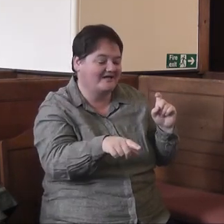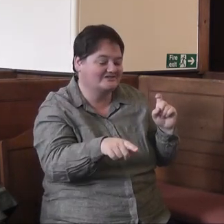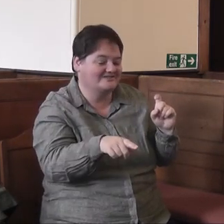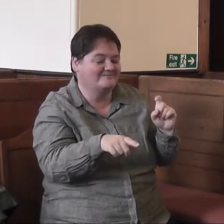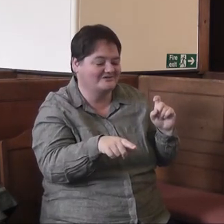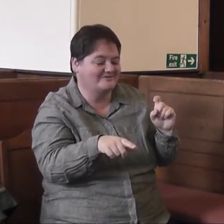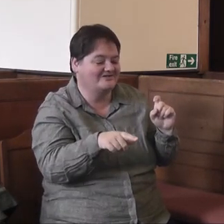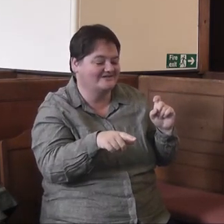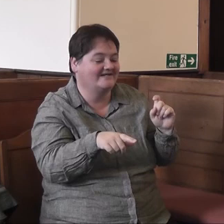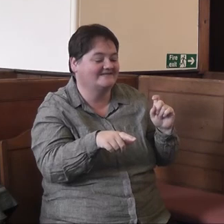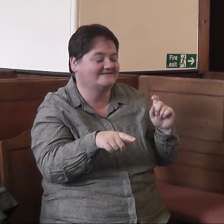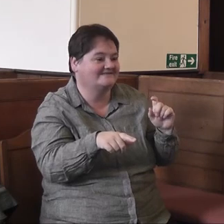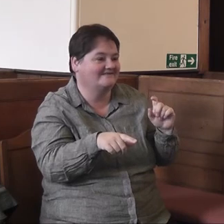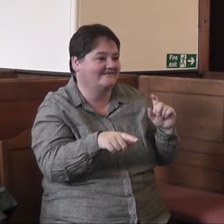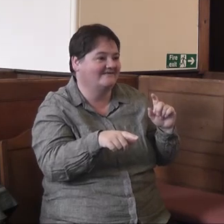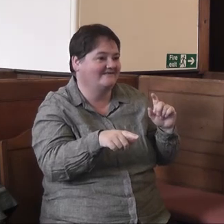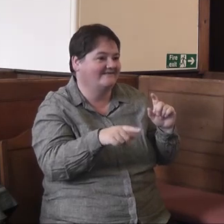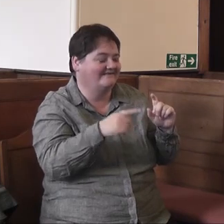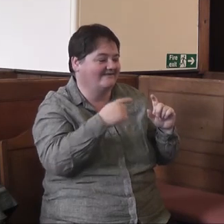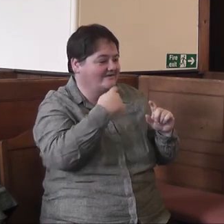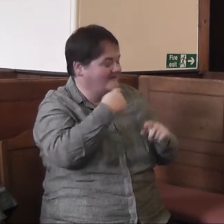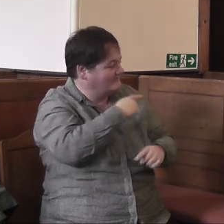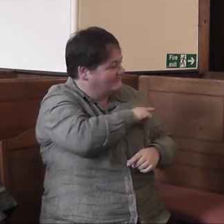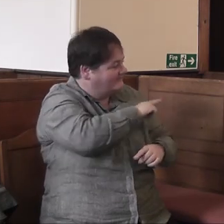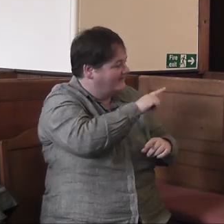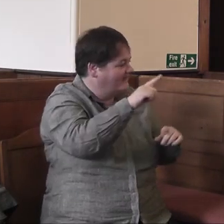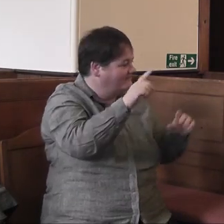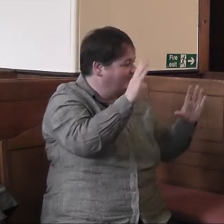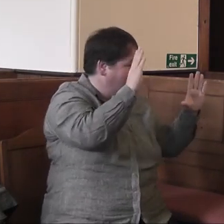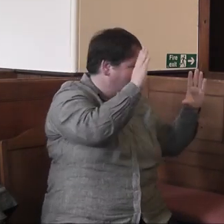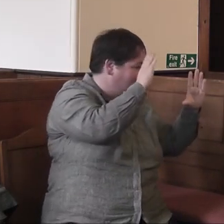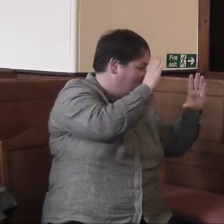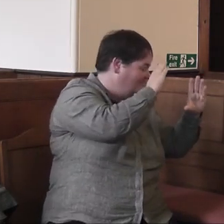actually the punctuation is, you know, everybody's asleep.